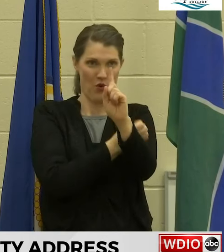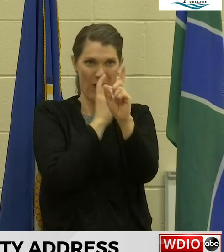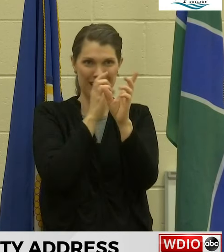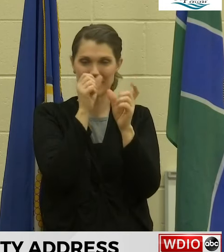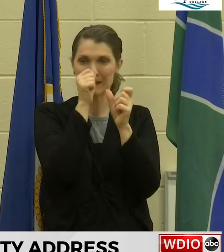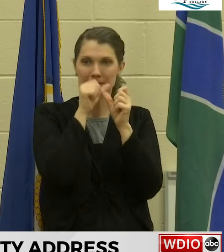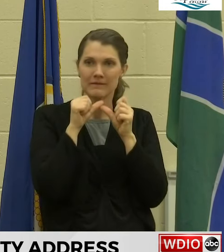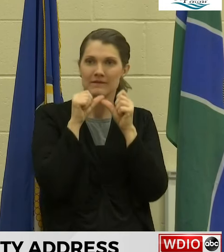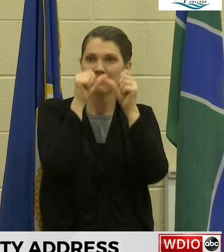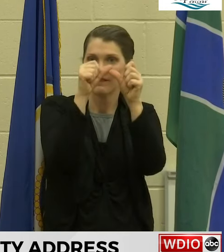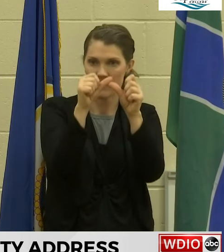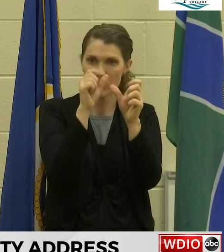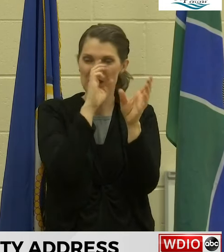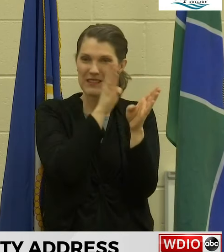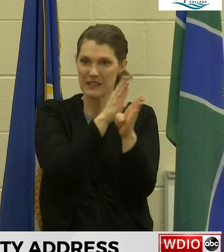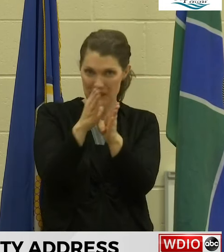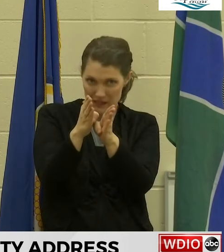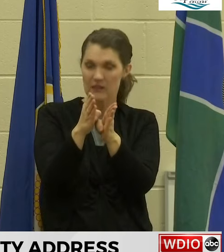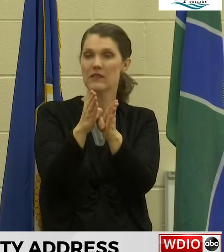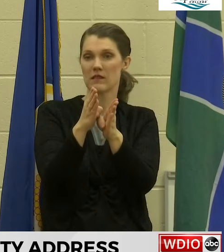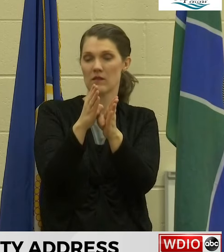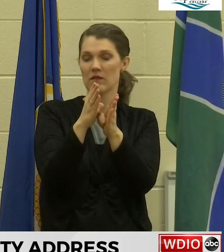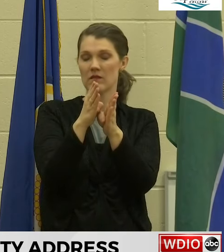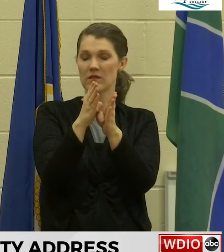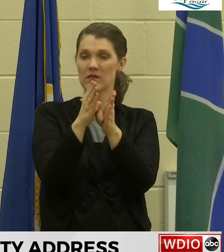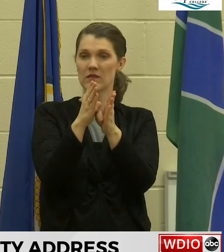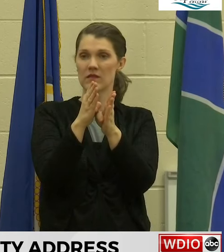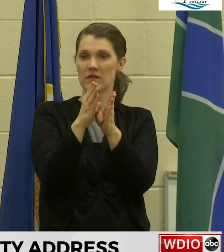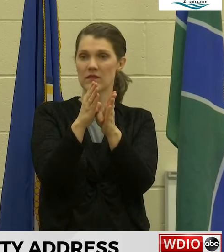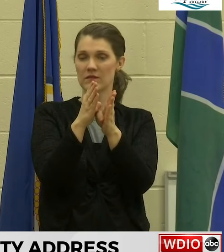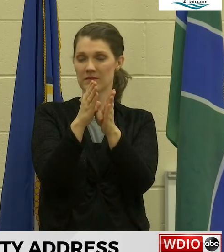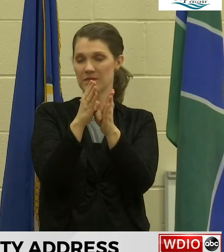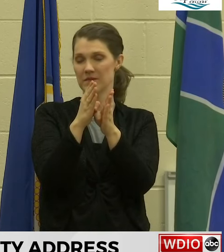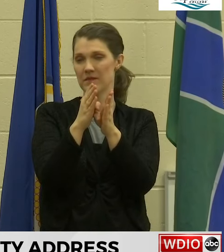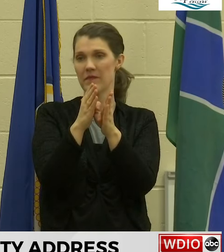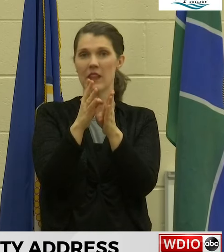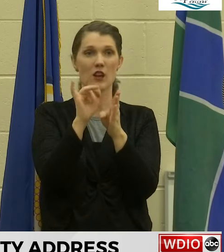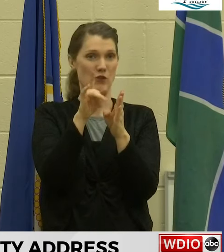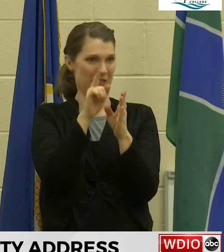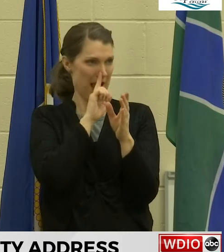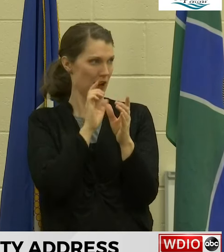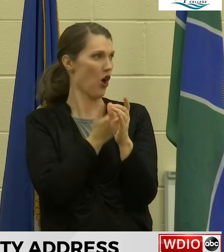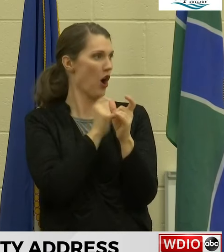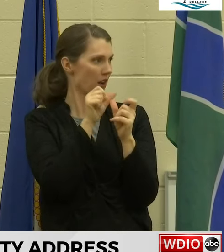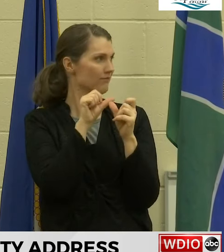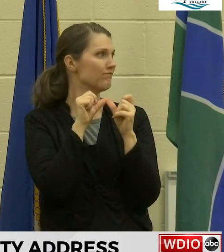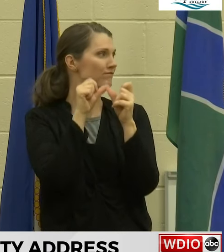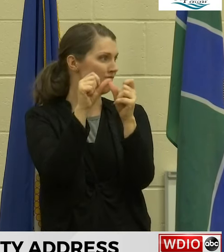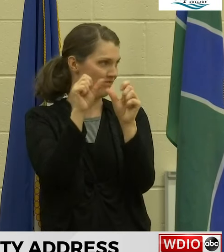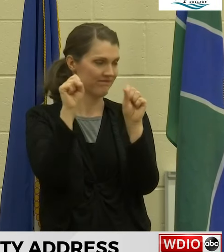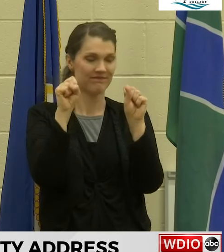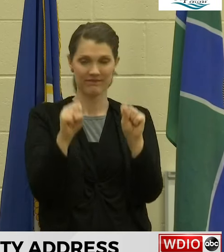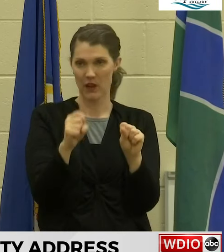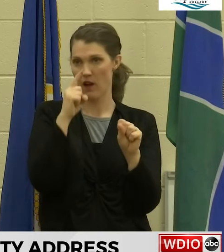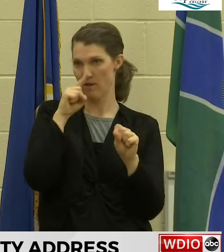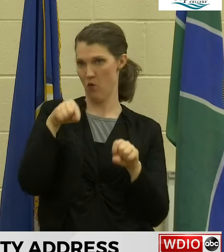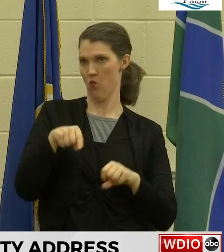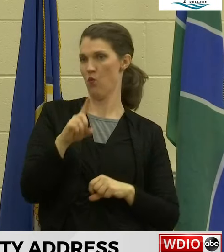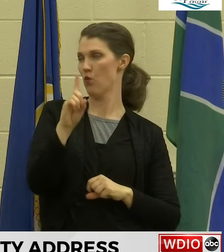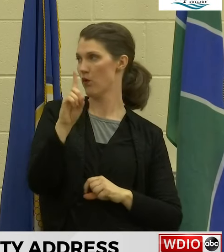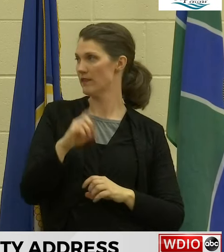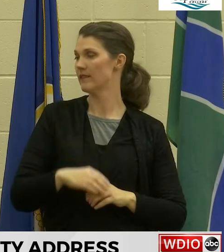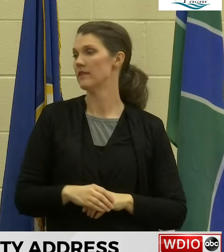monitor progress on a comprehensive energy and sustainability strategy for